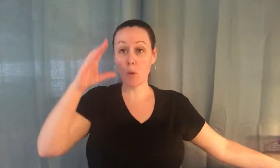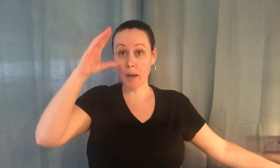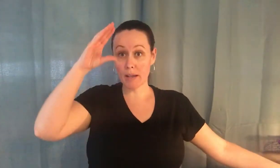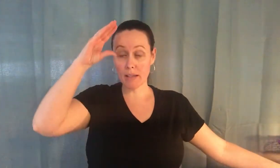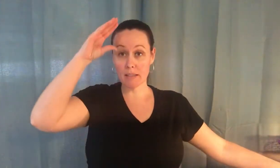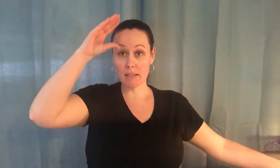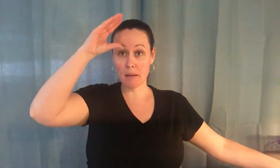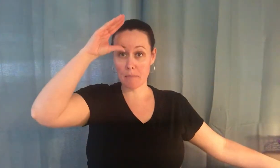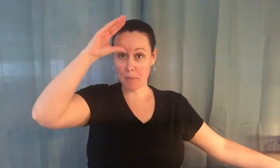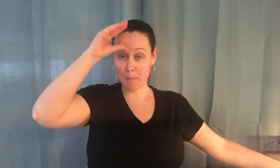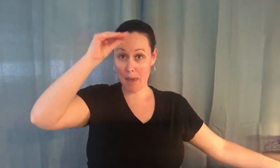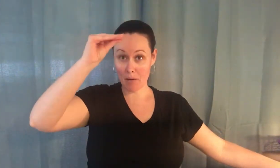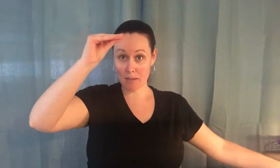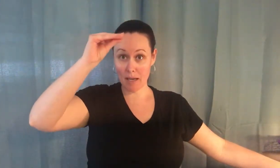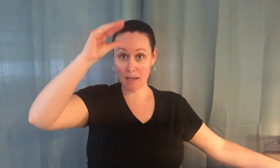Boy is the male sign.